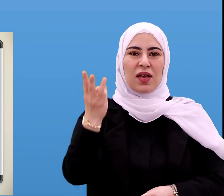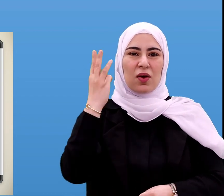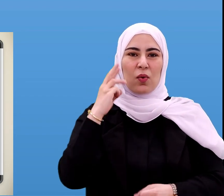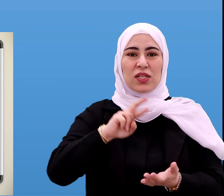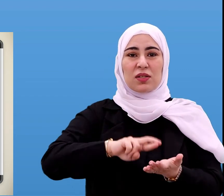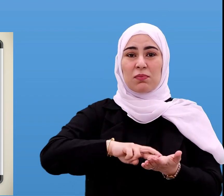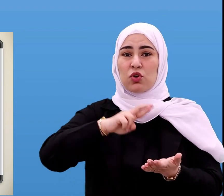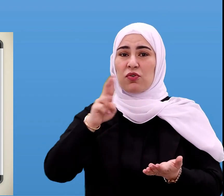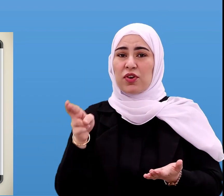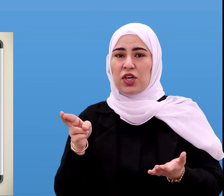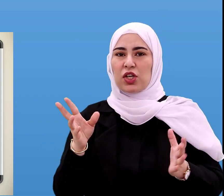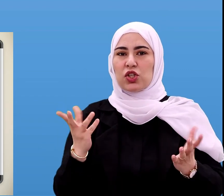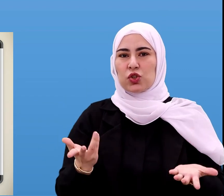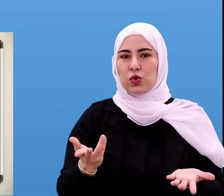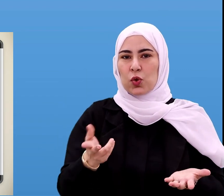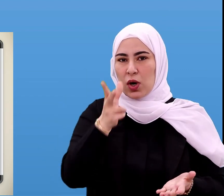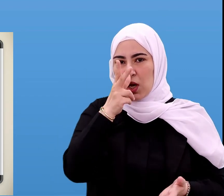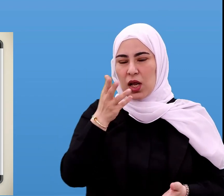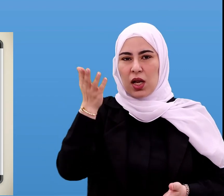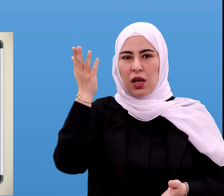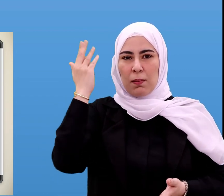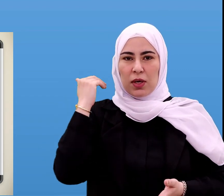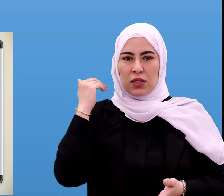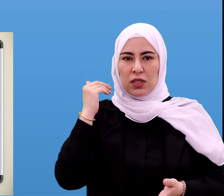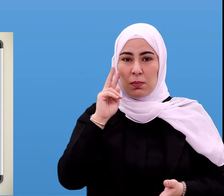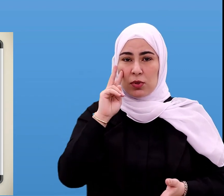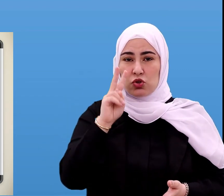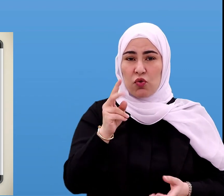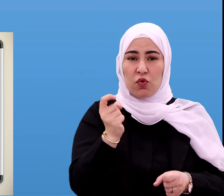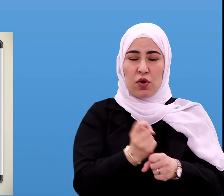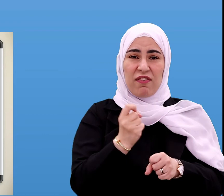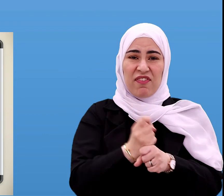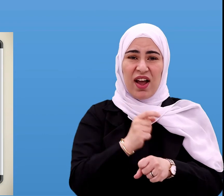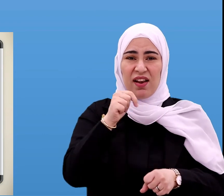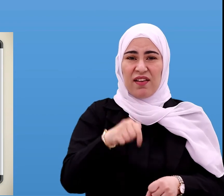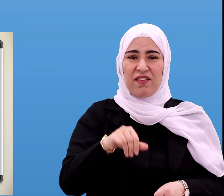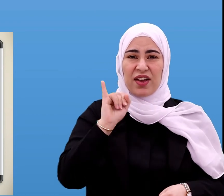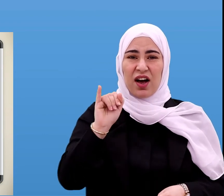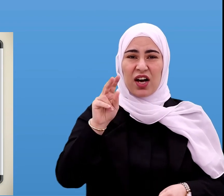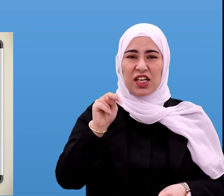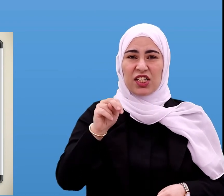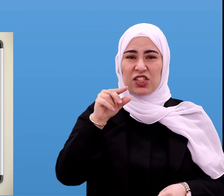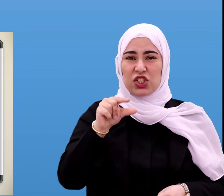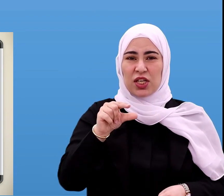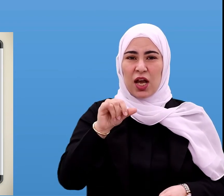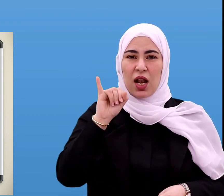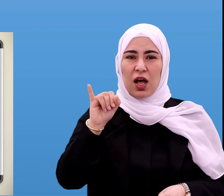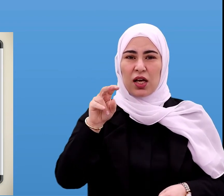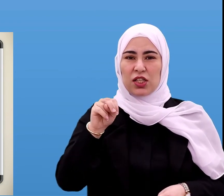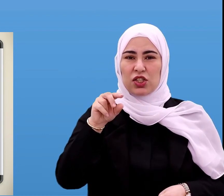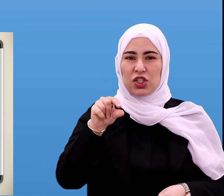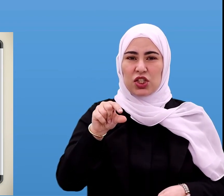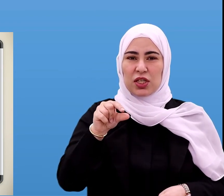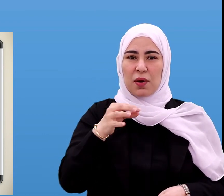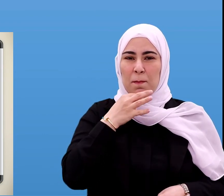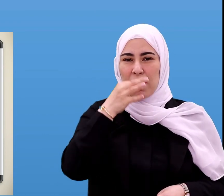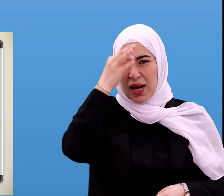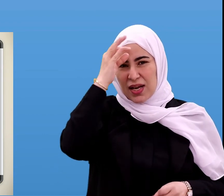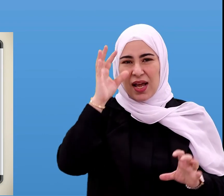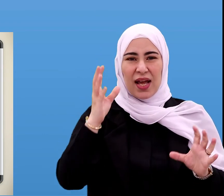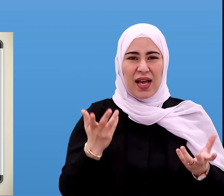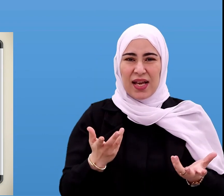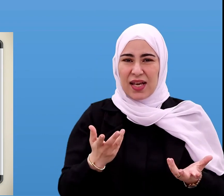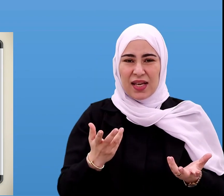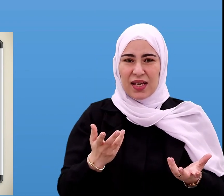refers to the past, but I have the verb with ing. And then, in the